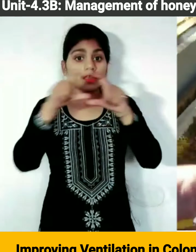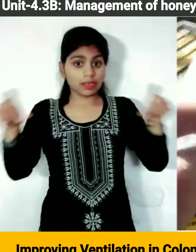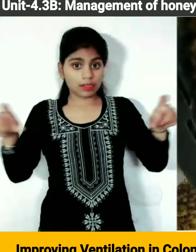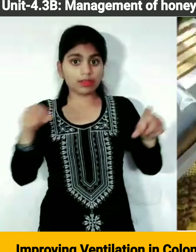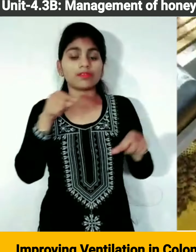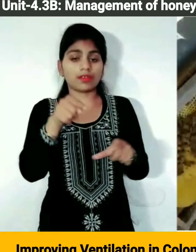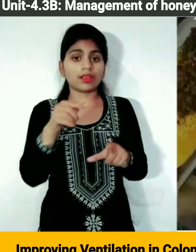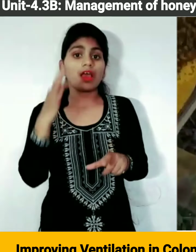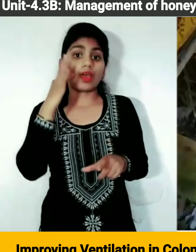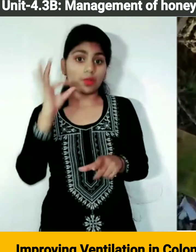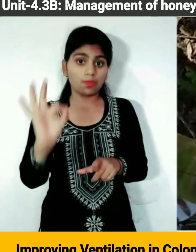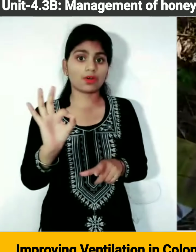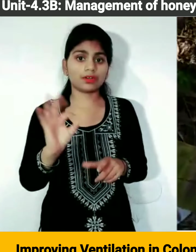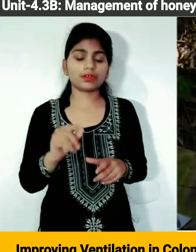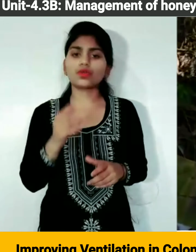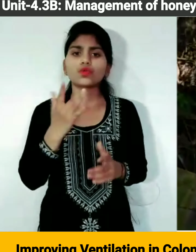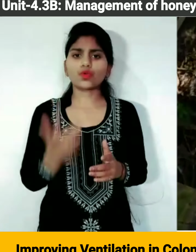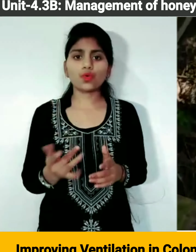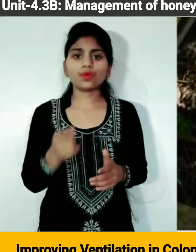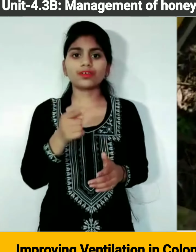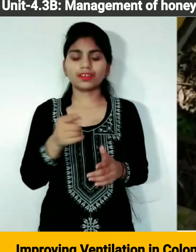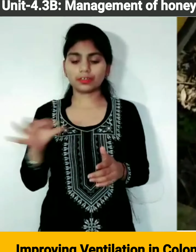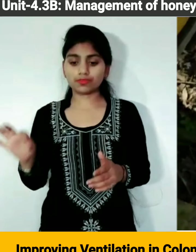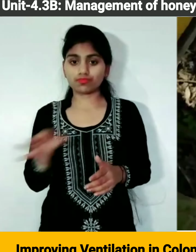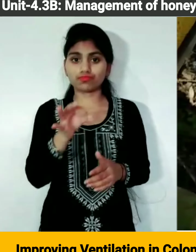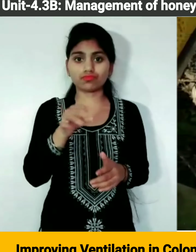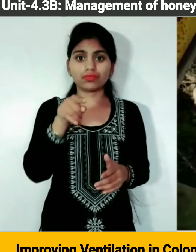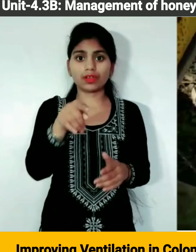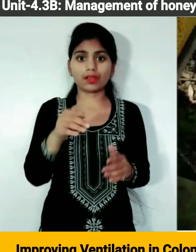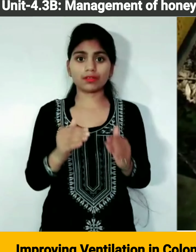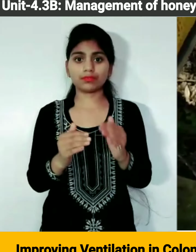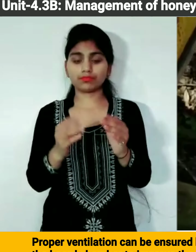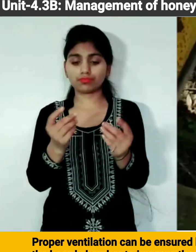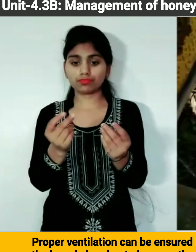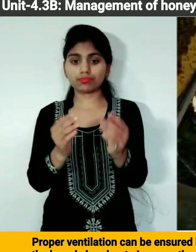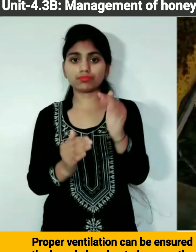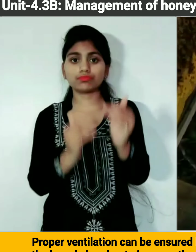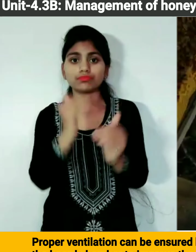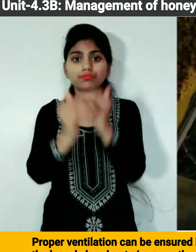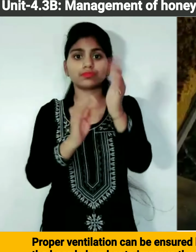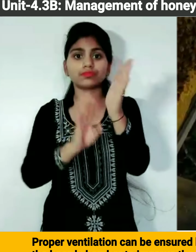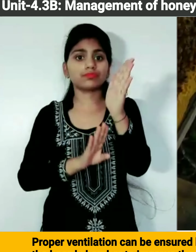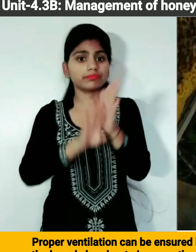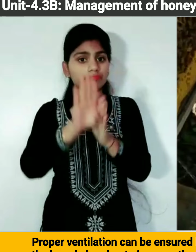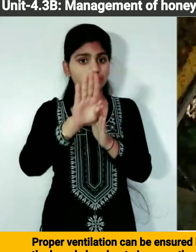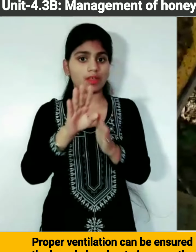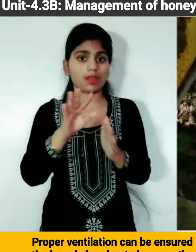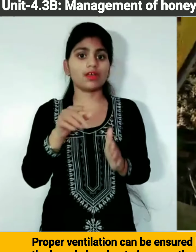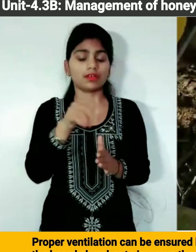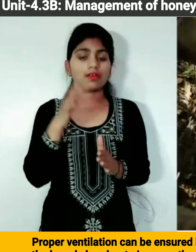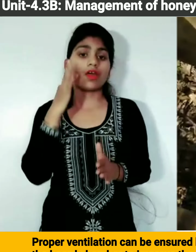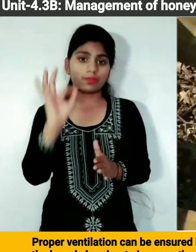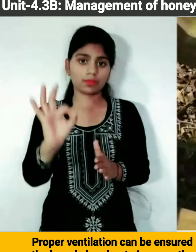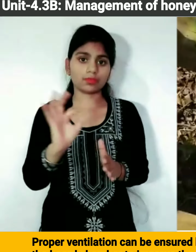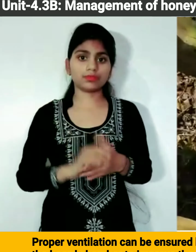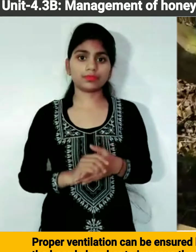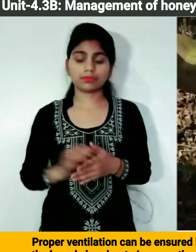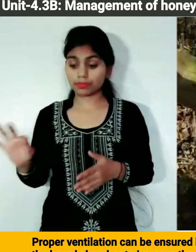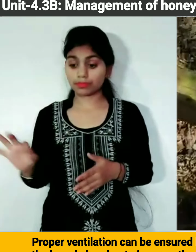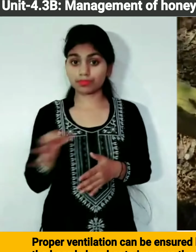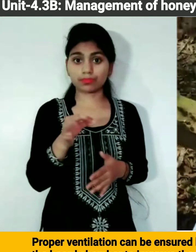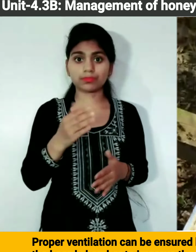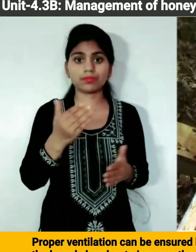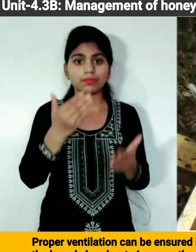up with the respiration of large adult bees. Proper ventilation can